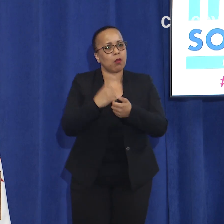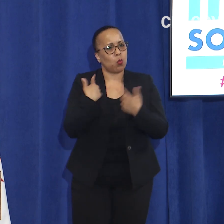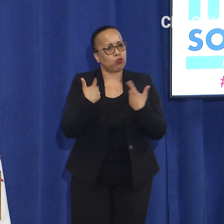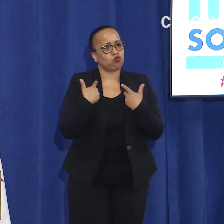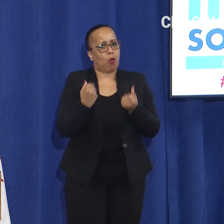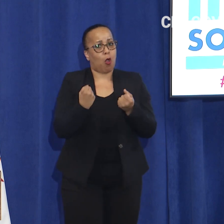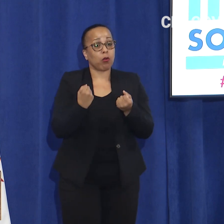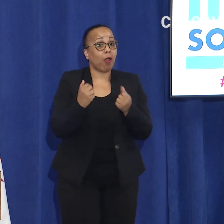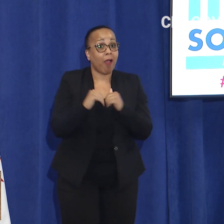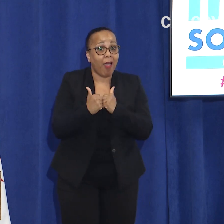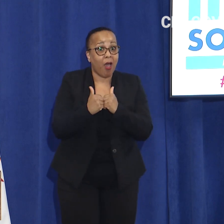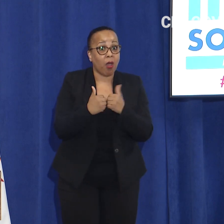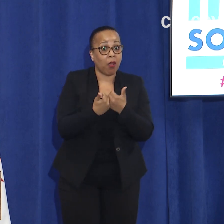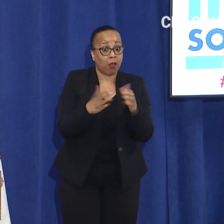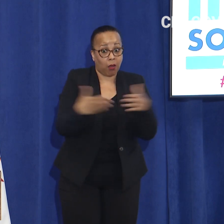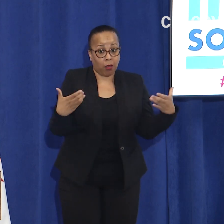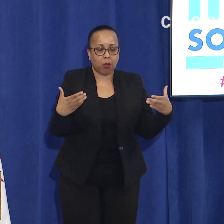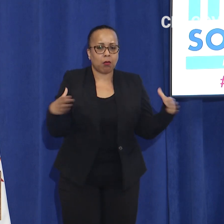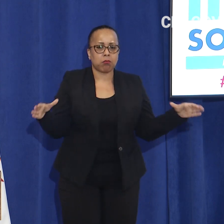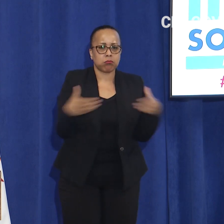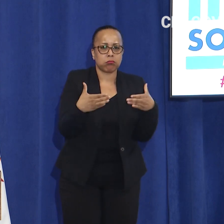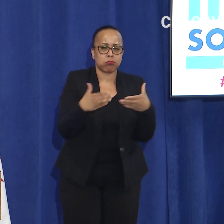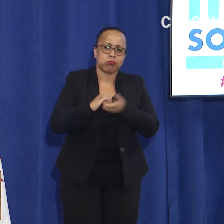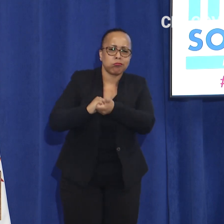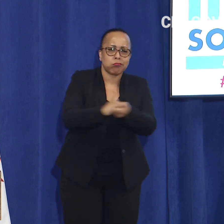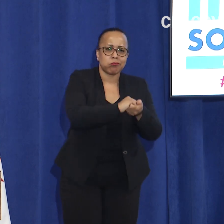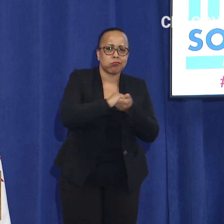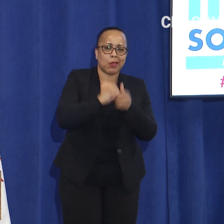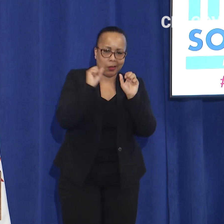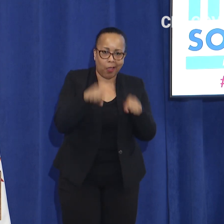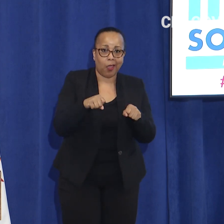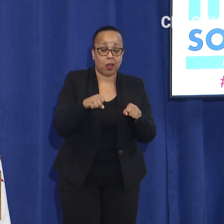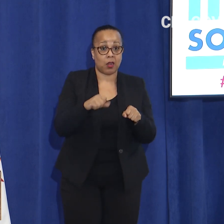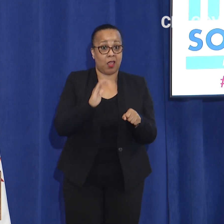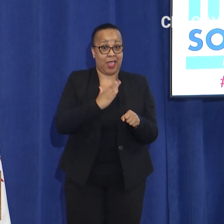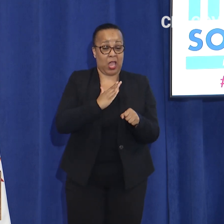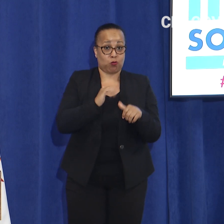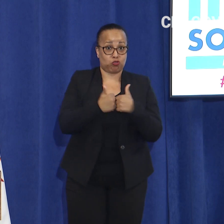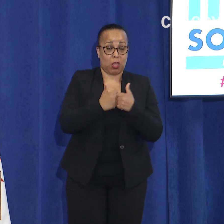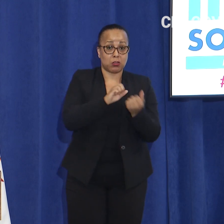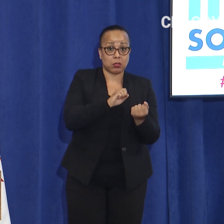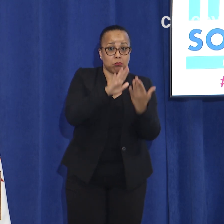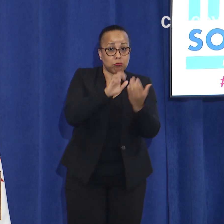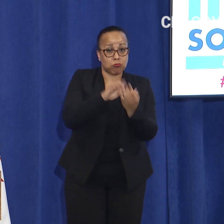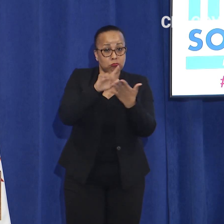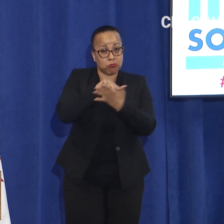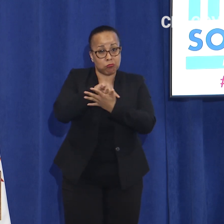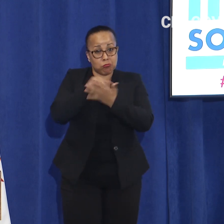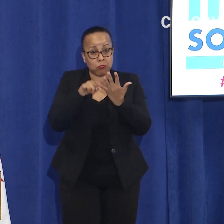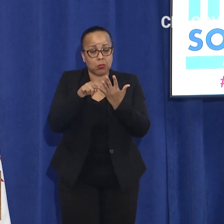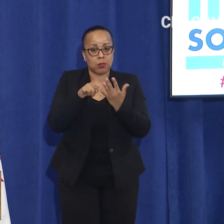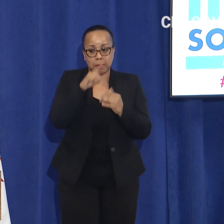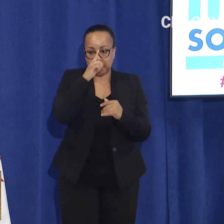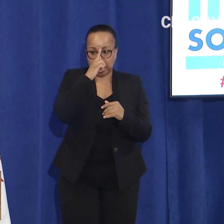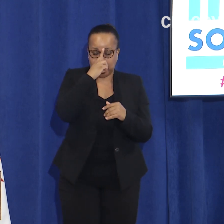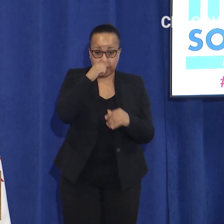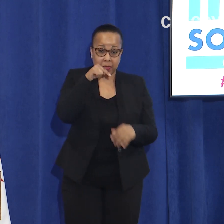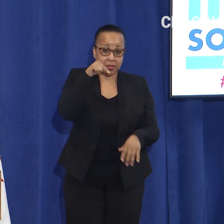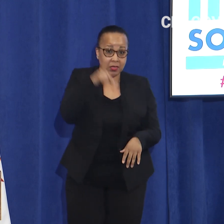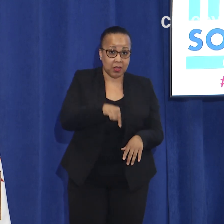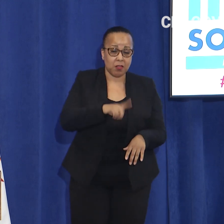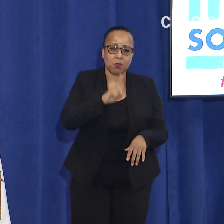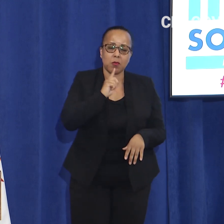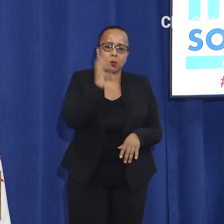stronger together than we are apart. For all the challenges that we face, this is an